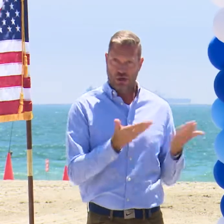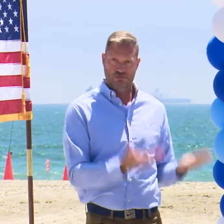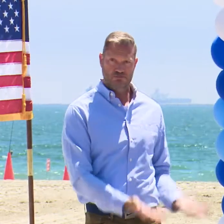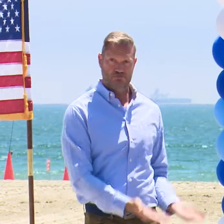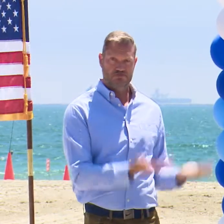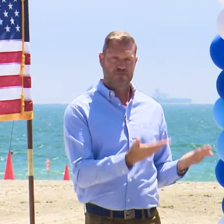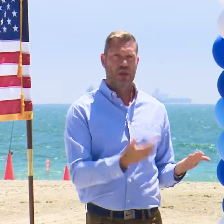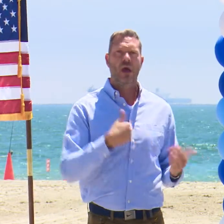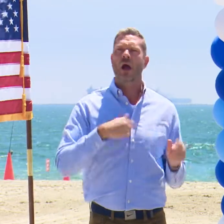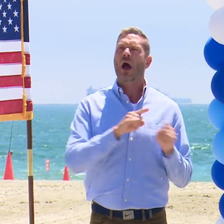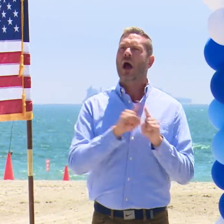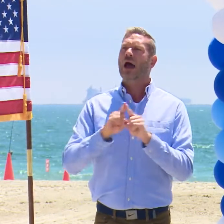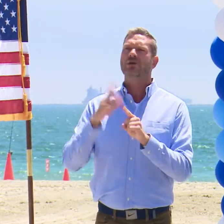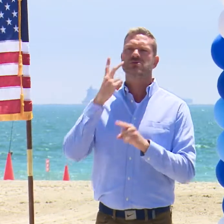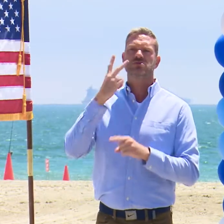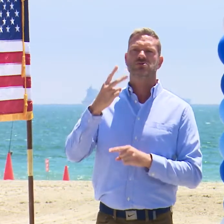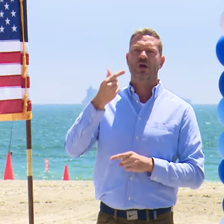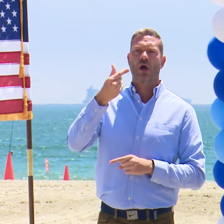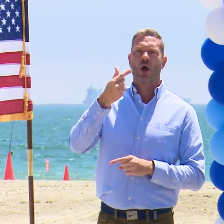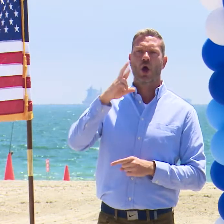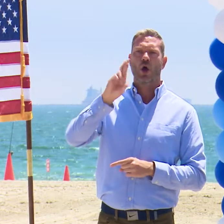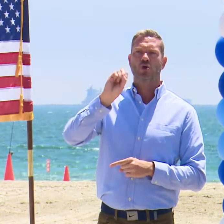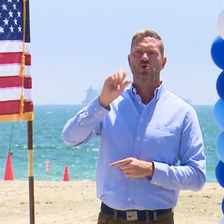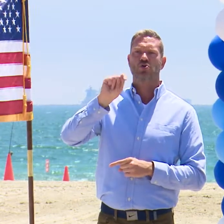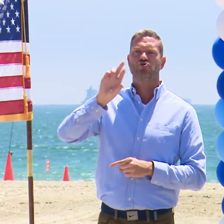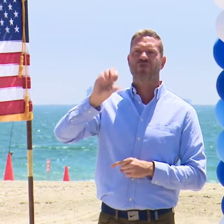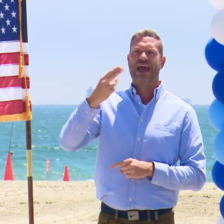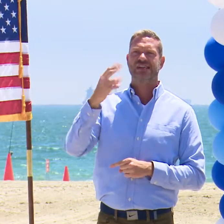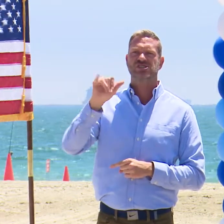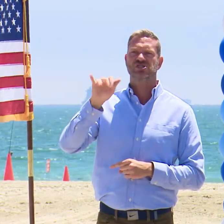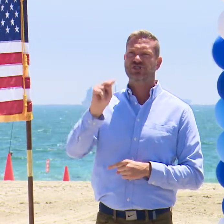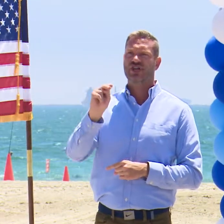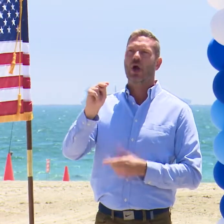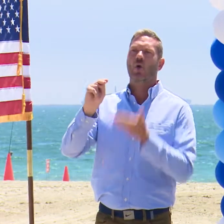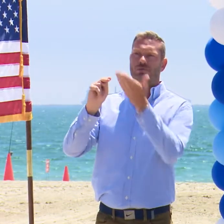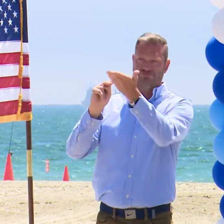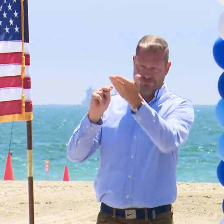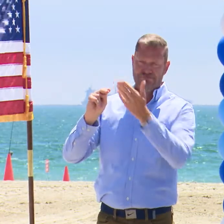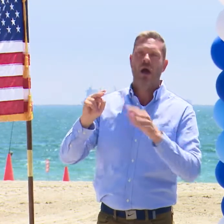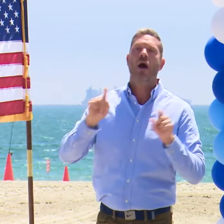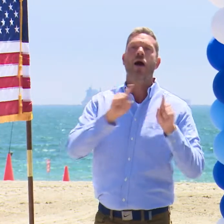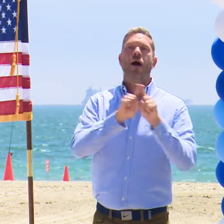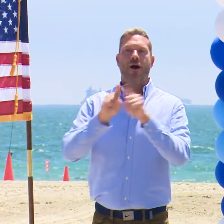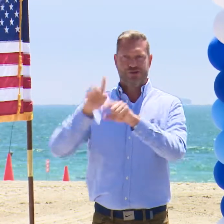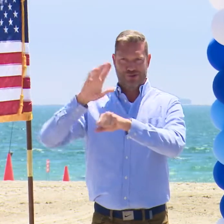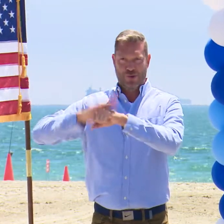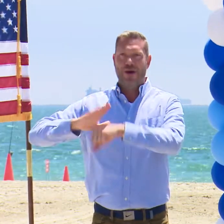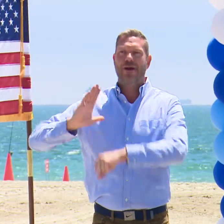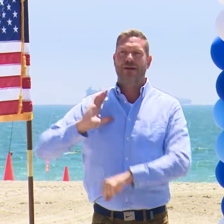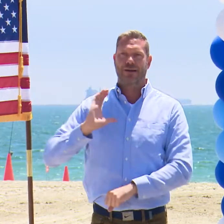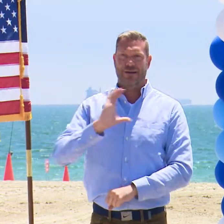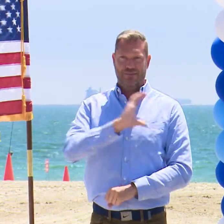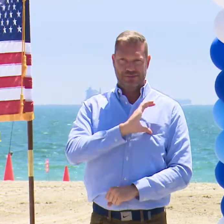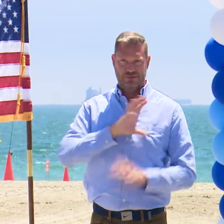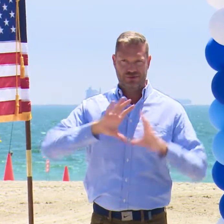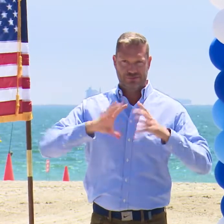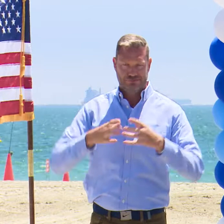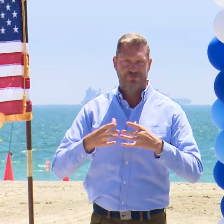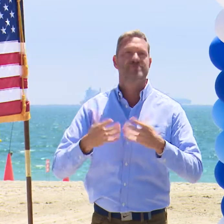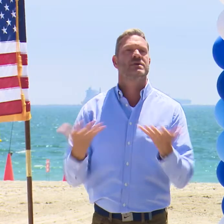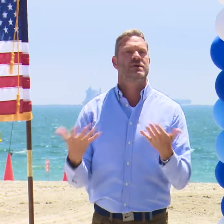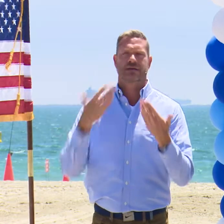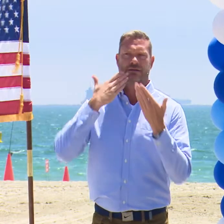saw Gretchen here just a few minutes ago. Gretchen is also on our commission, and I want to thank Gretchen for being